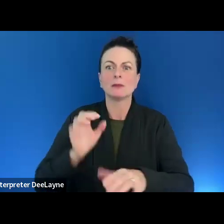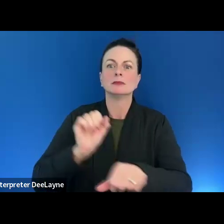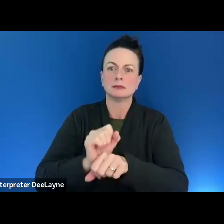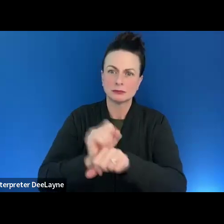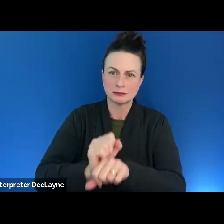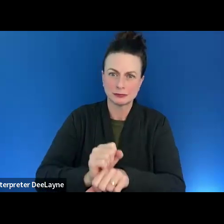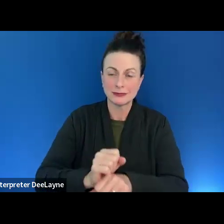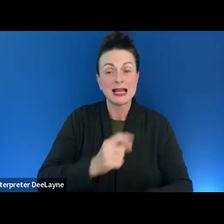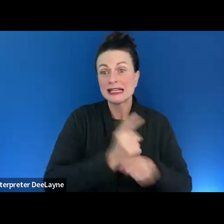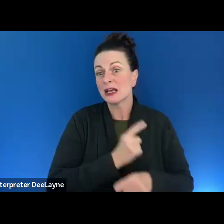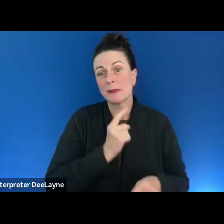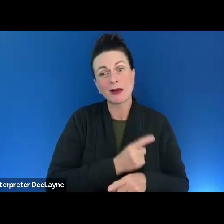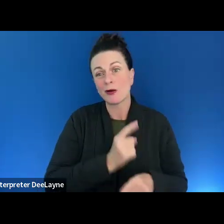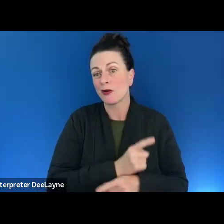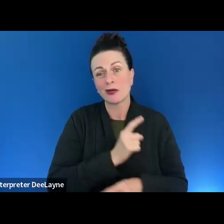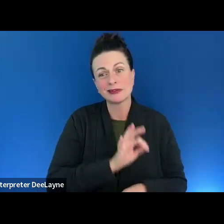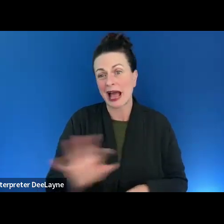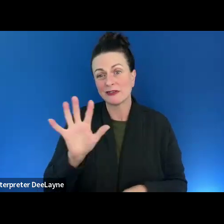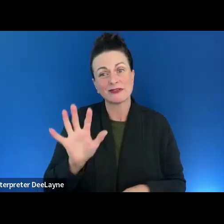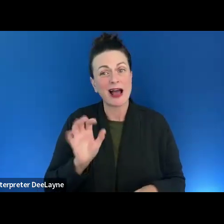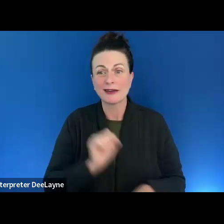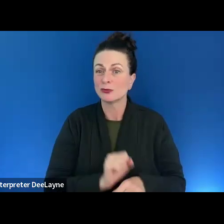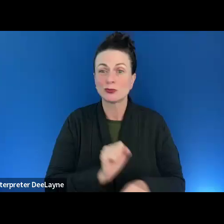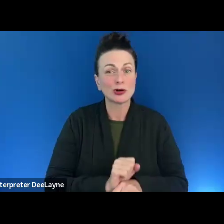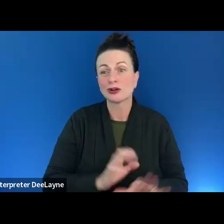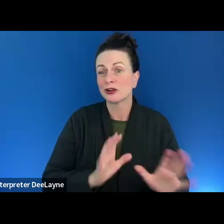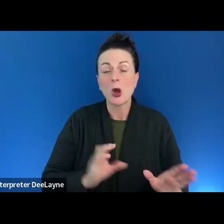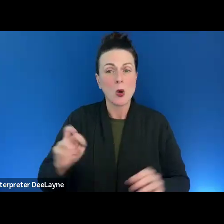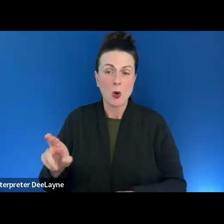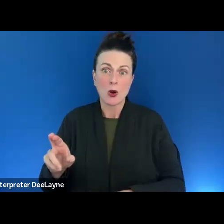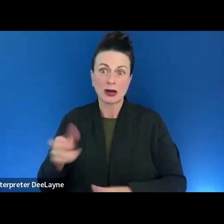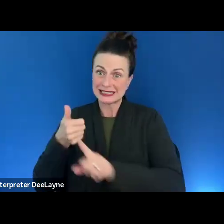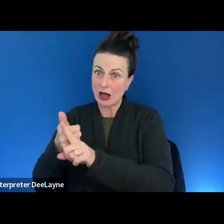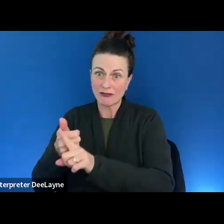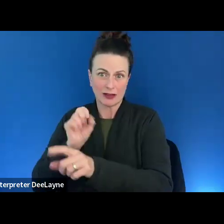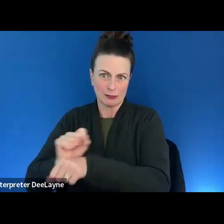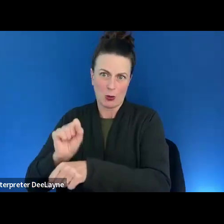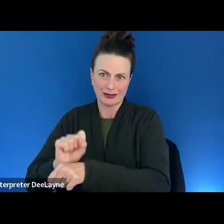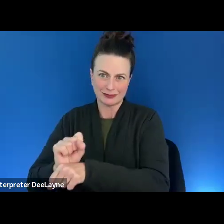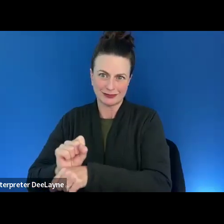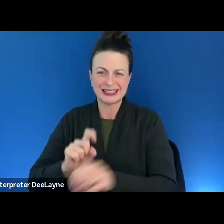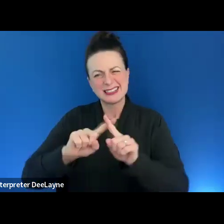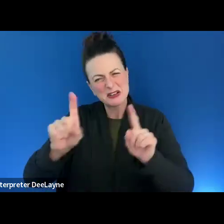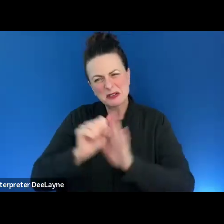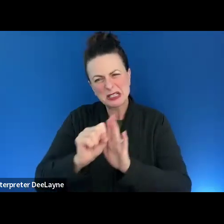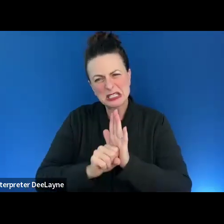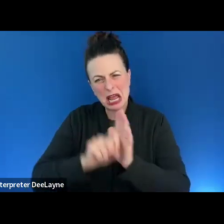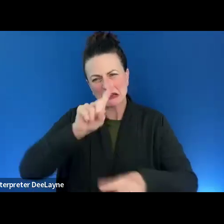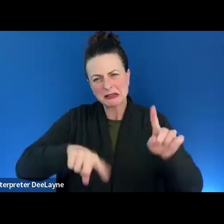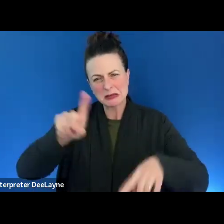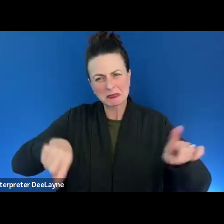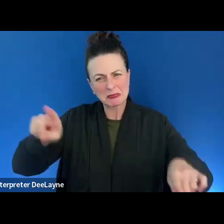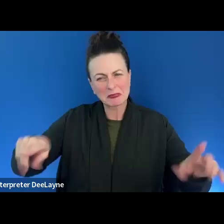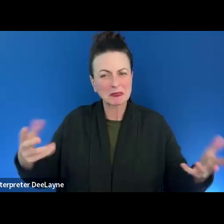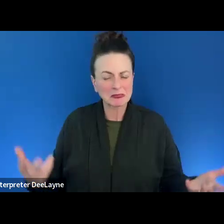be typical regular employment, like wage employment, or it could be self-employment. Different states are a little bit better at this.